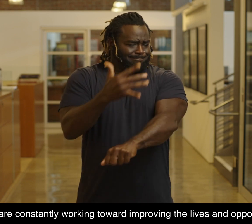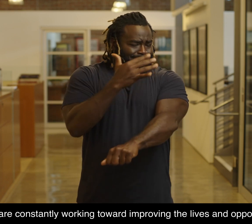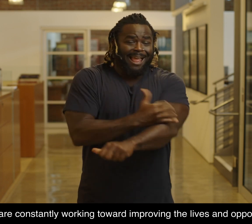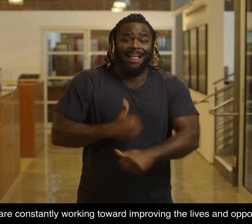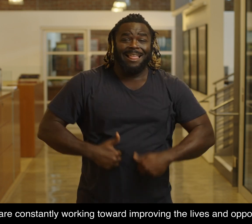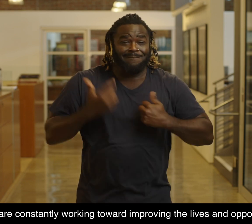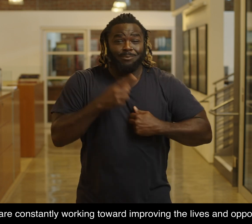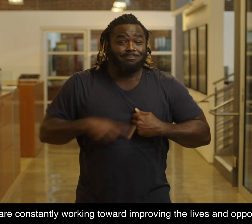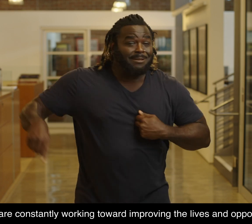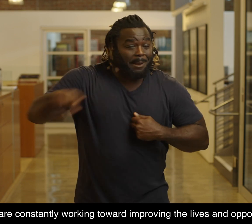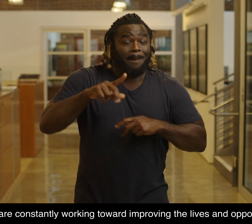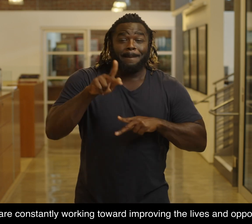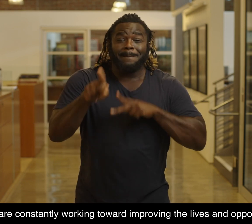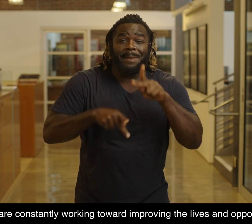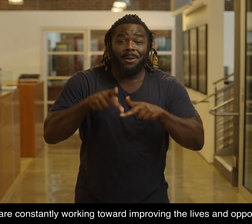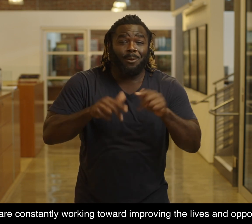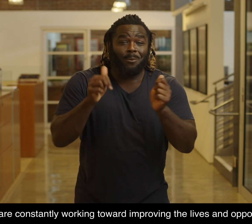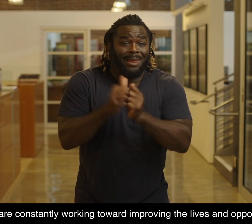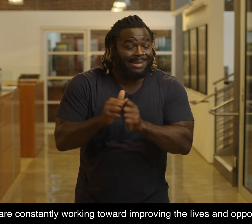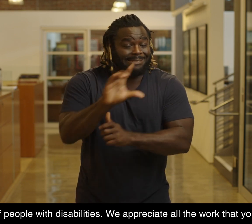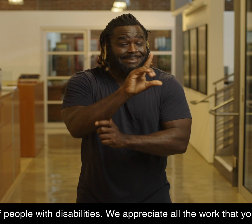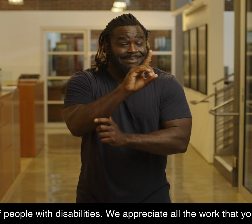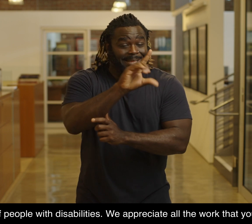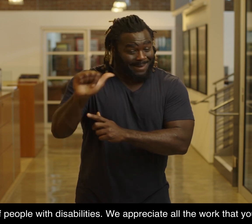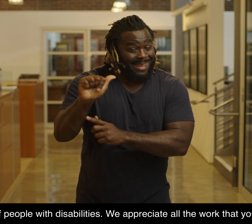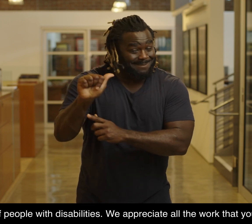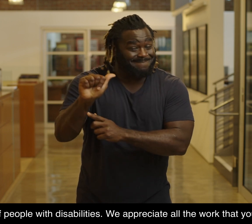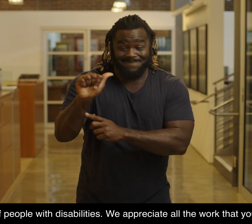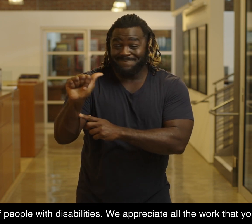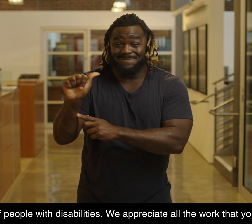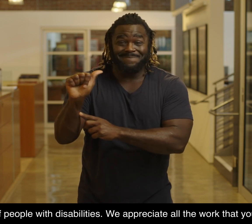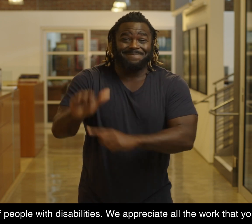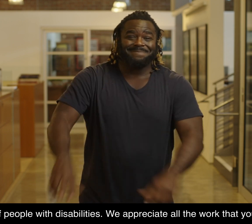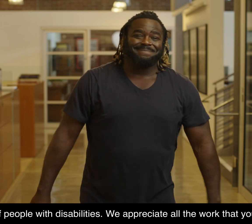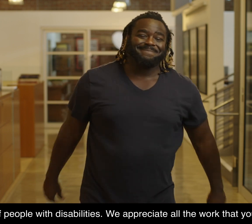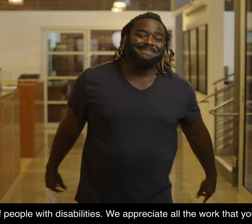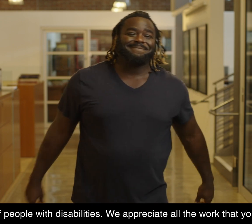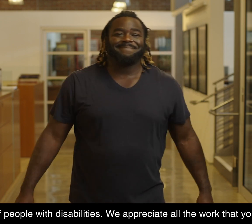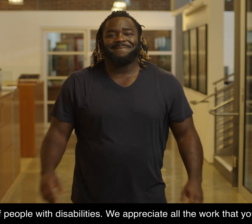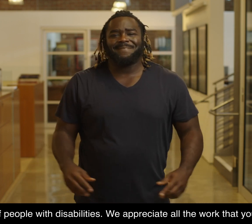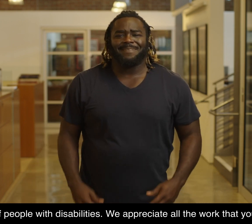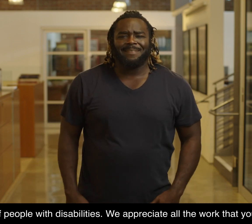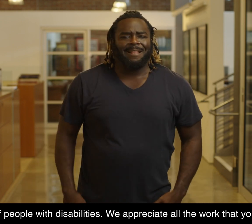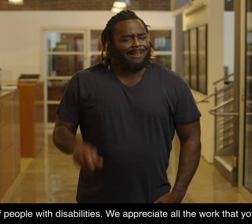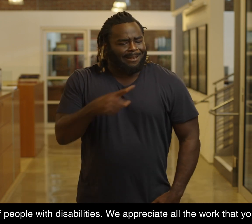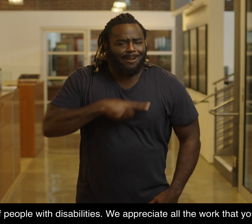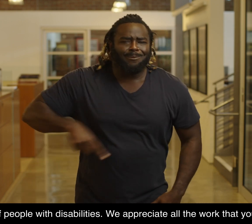toward improving the lives and opportunities of people with disabilities.